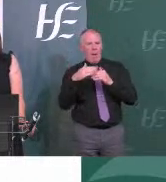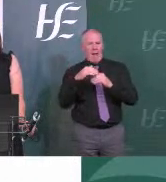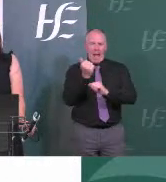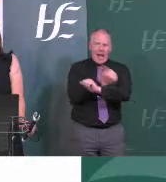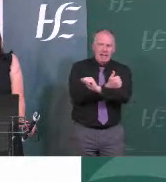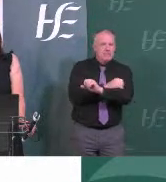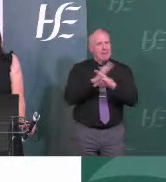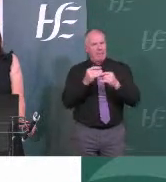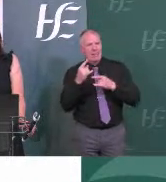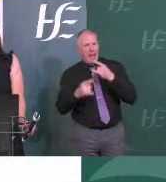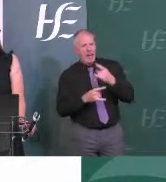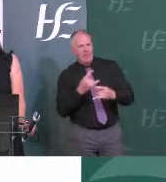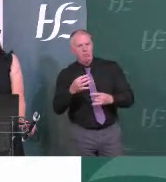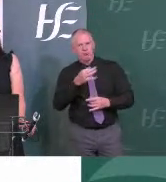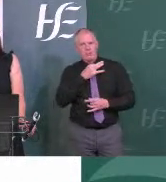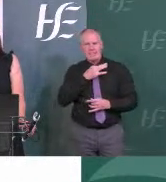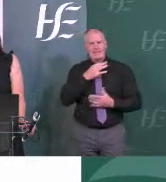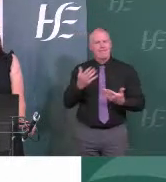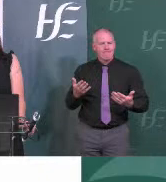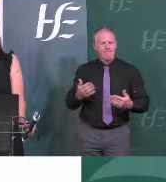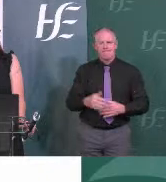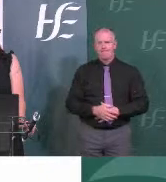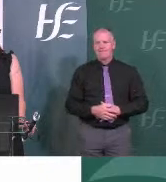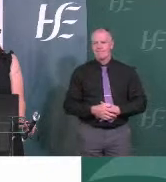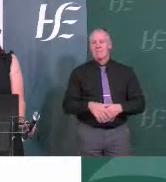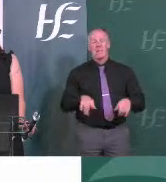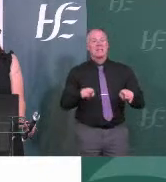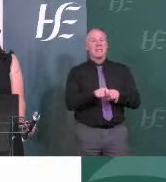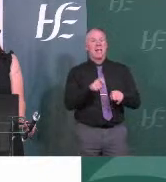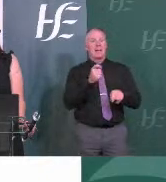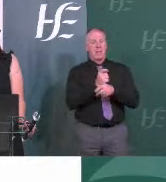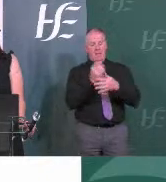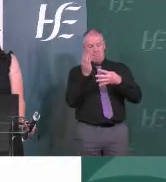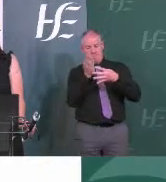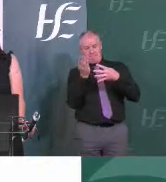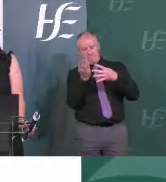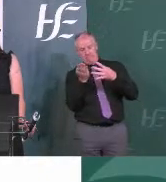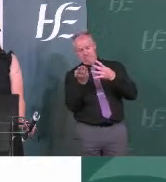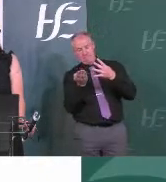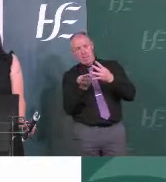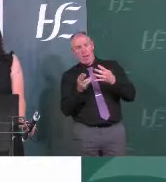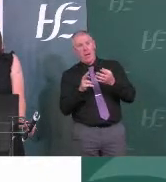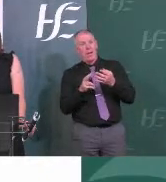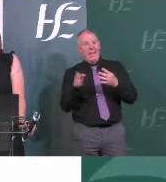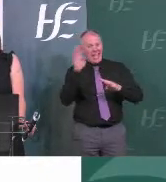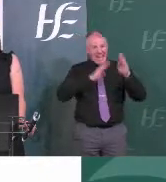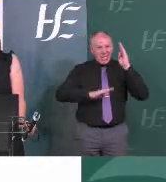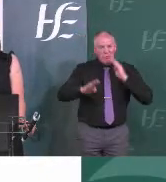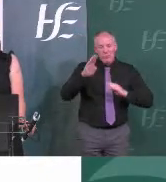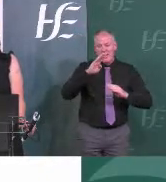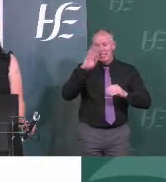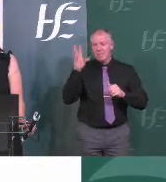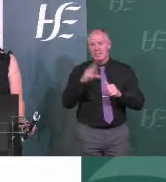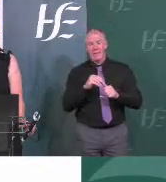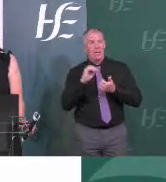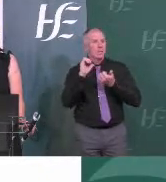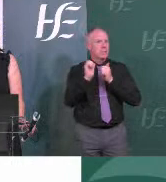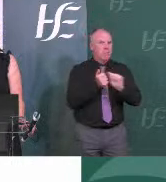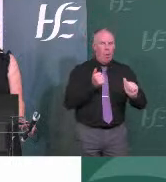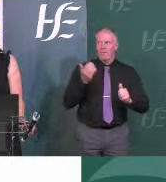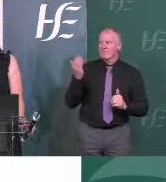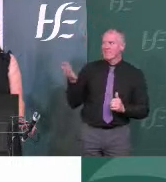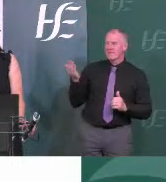etc. Again, just to emphasise the other pathways for people. So in terms of people who have injuries, and particularly this sporting